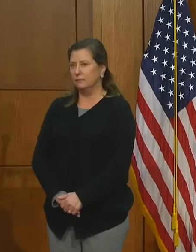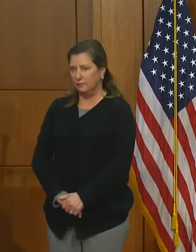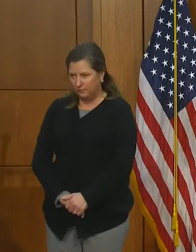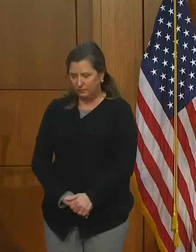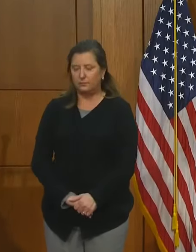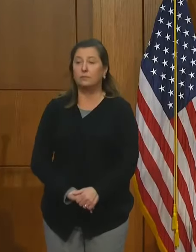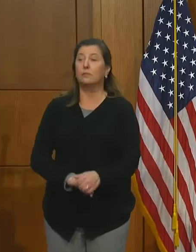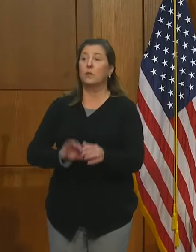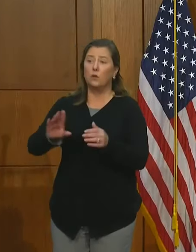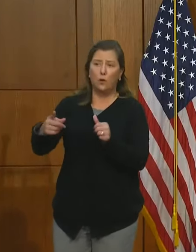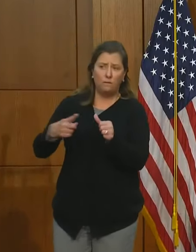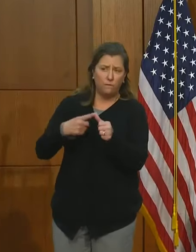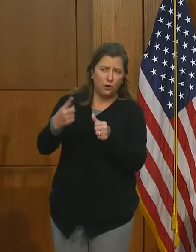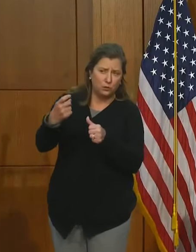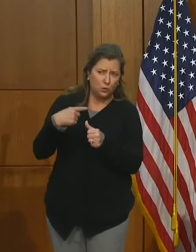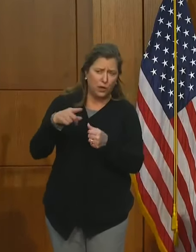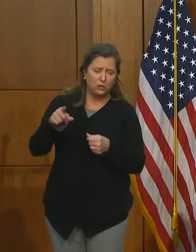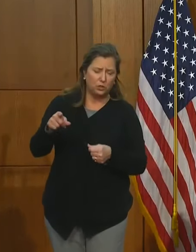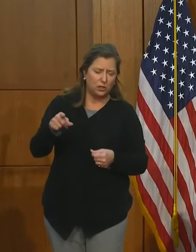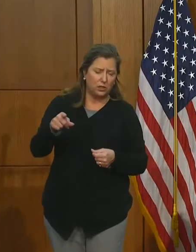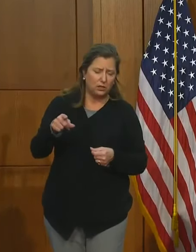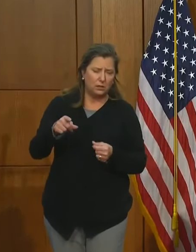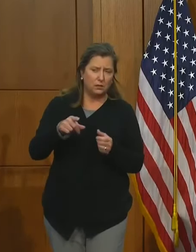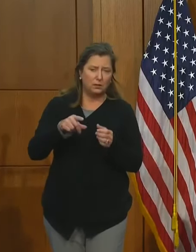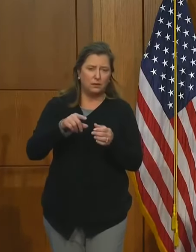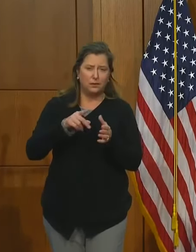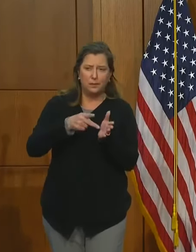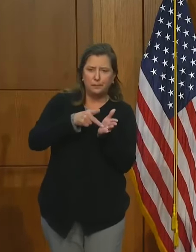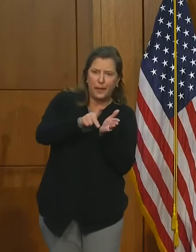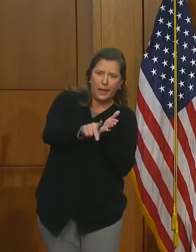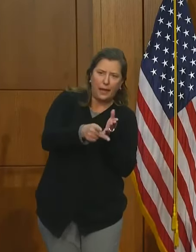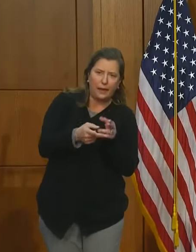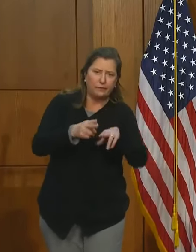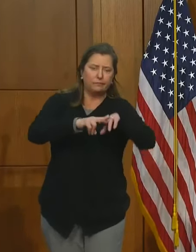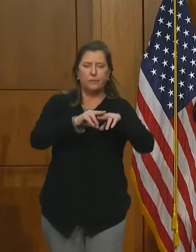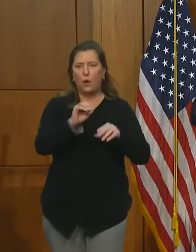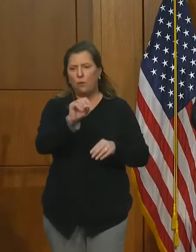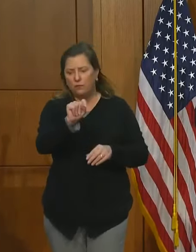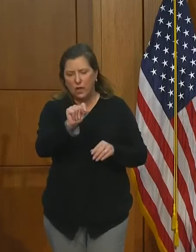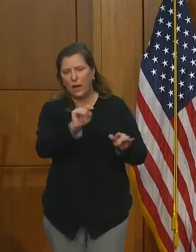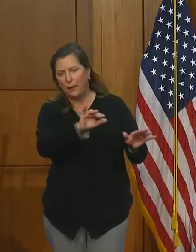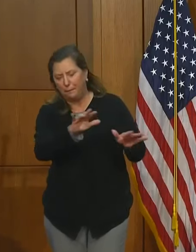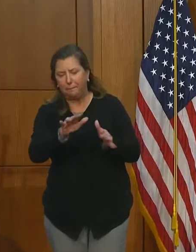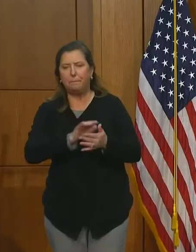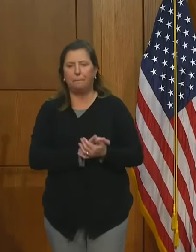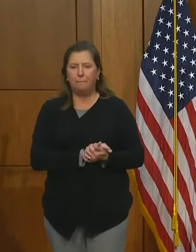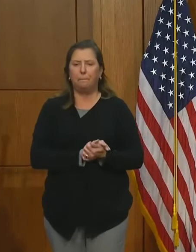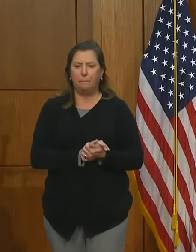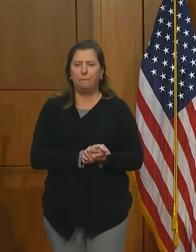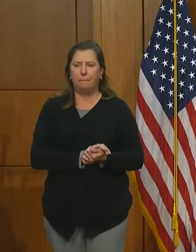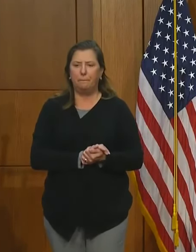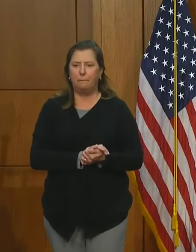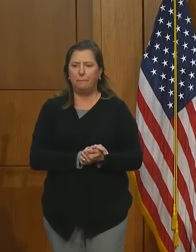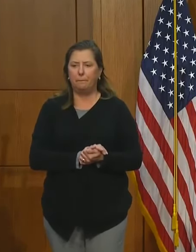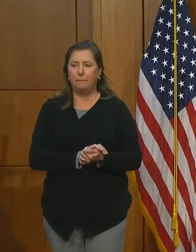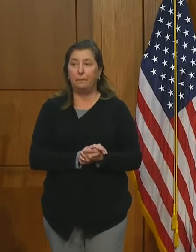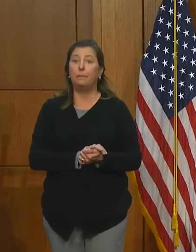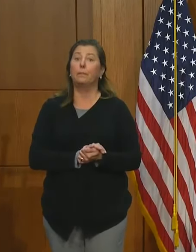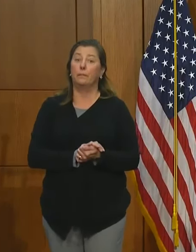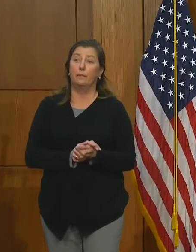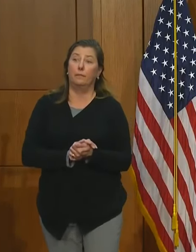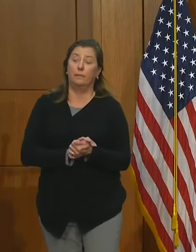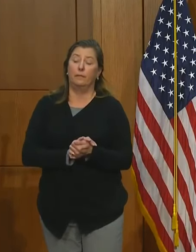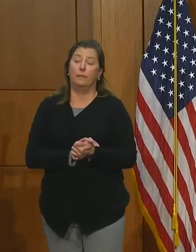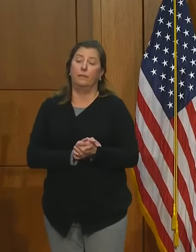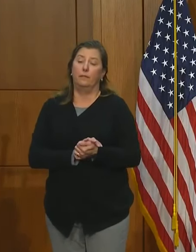So, Andre, the first question was about the pay for overtime and different things. And first of all, the regulations that